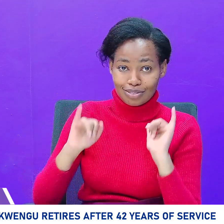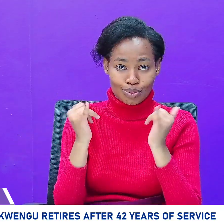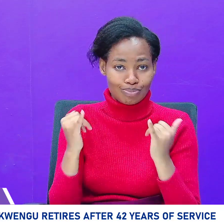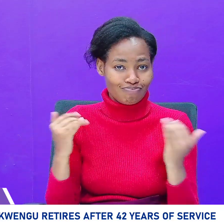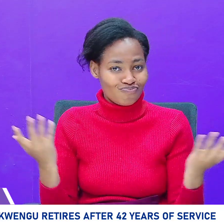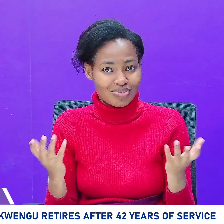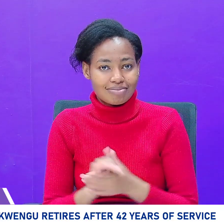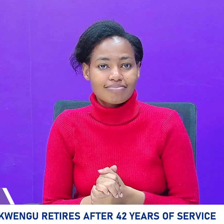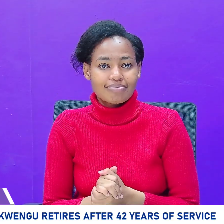And finally,